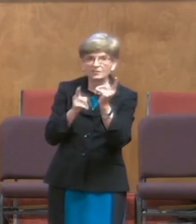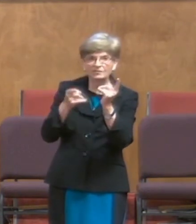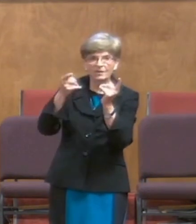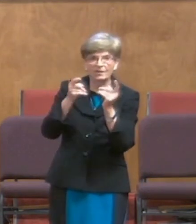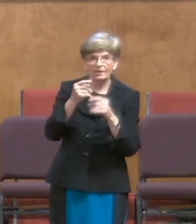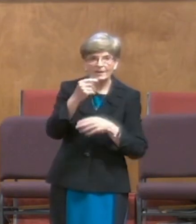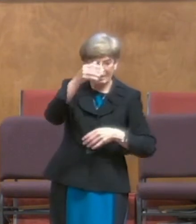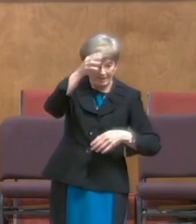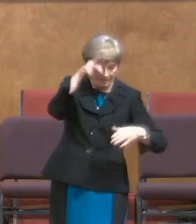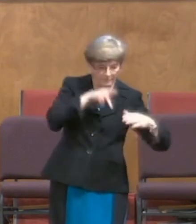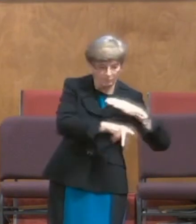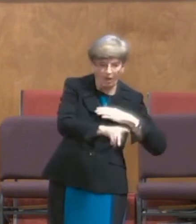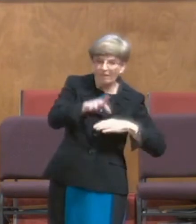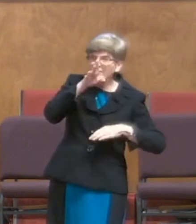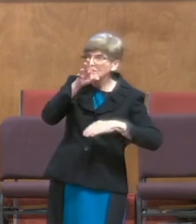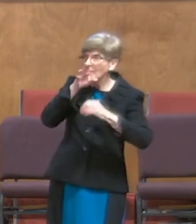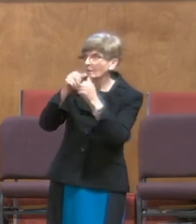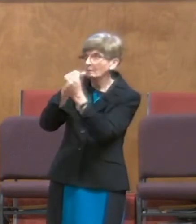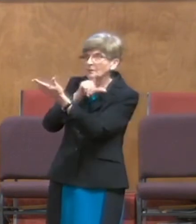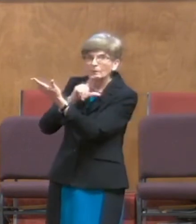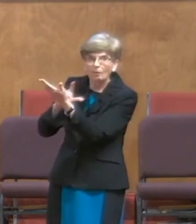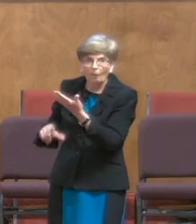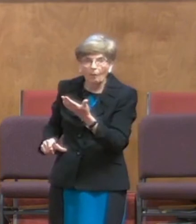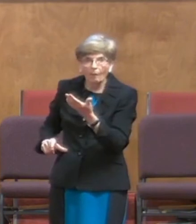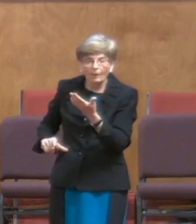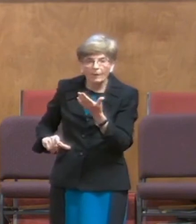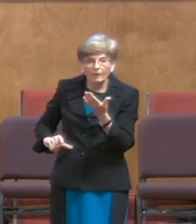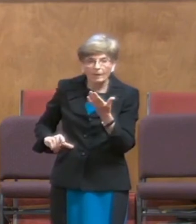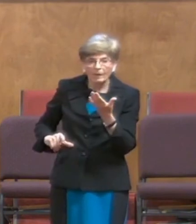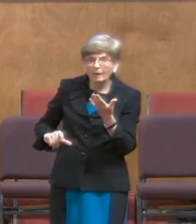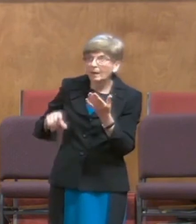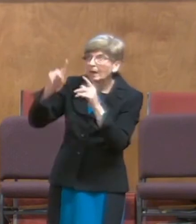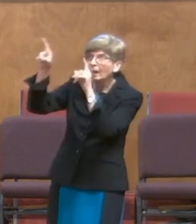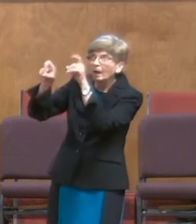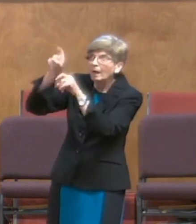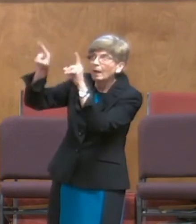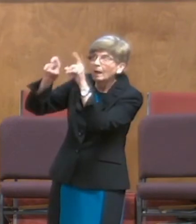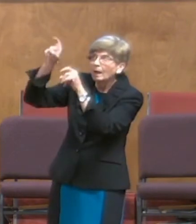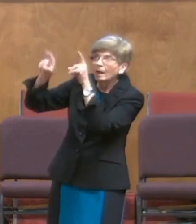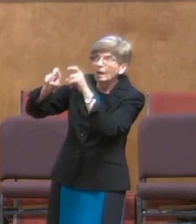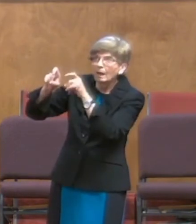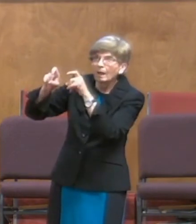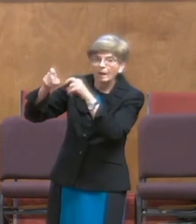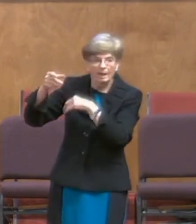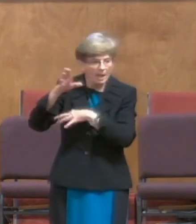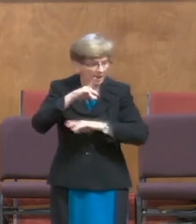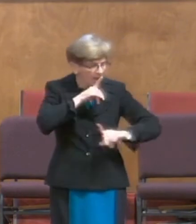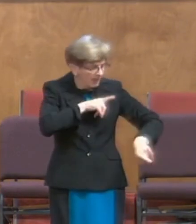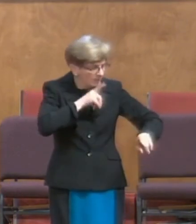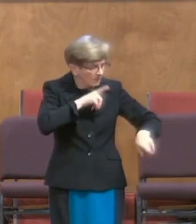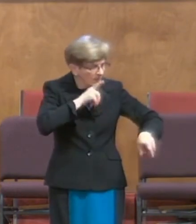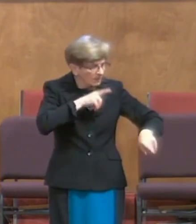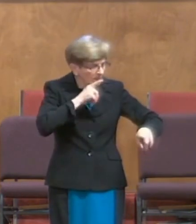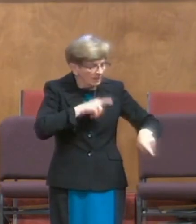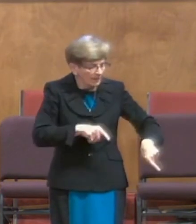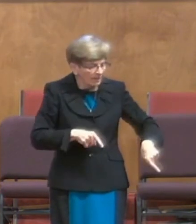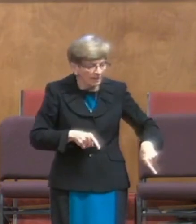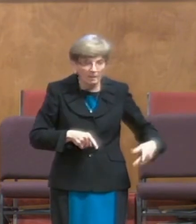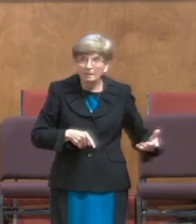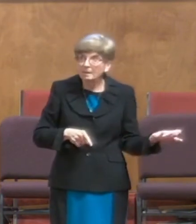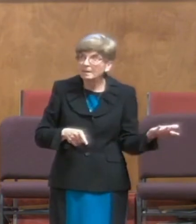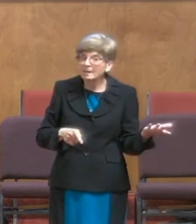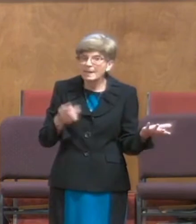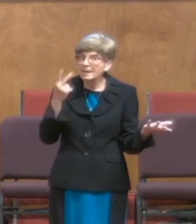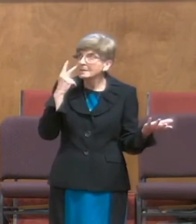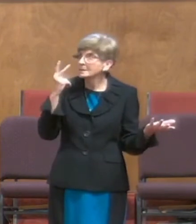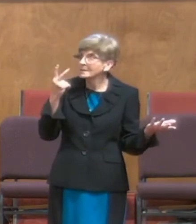and forth with the Lord. Habakkuk asking questions and God answering them. There's rampant sin in all of